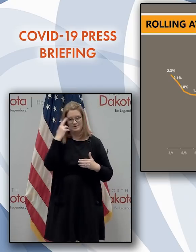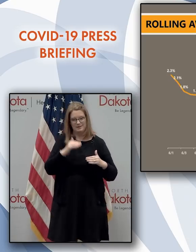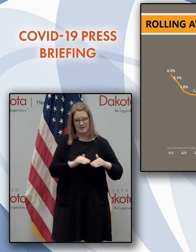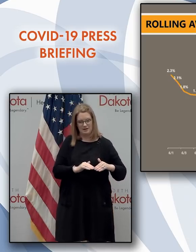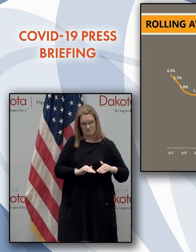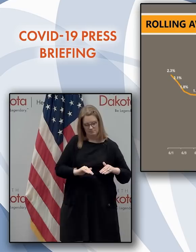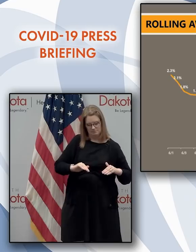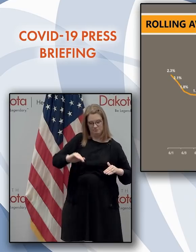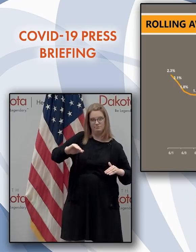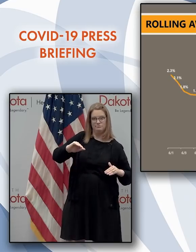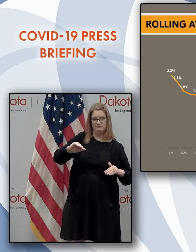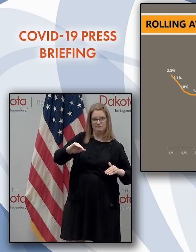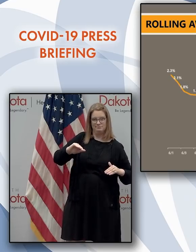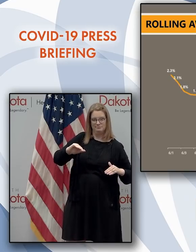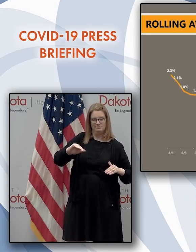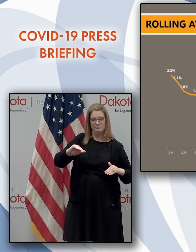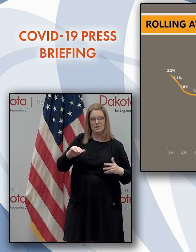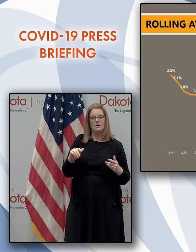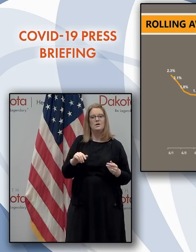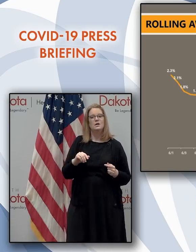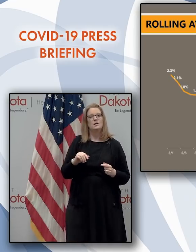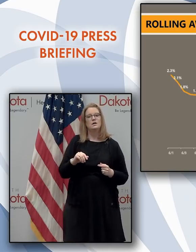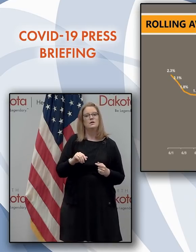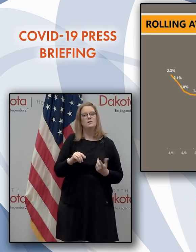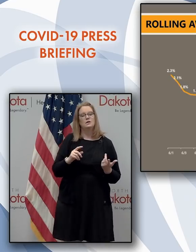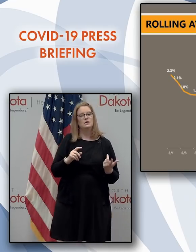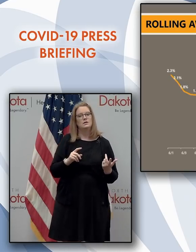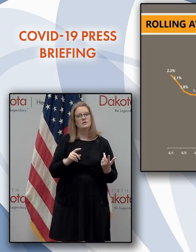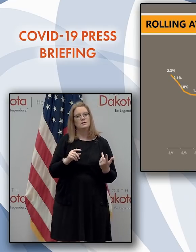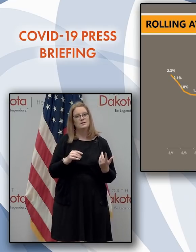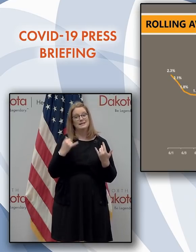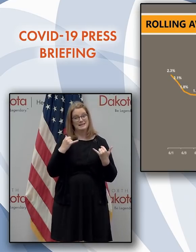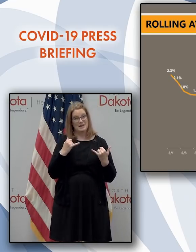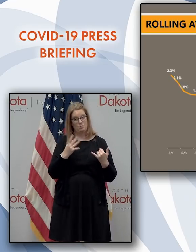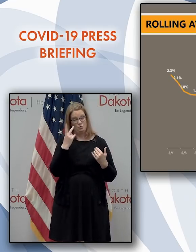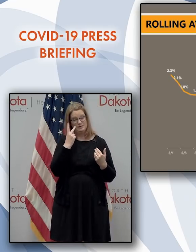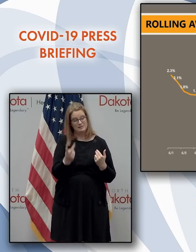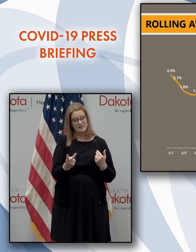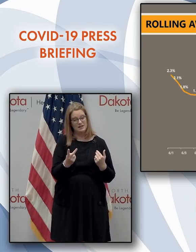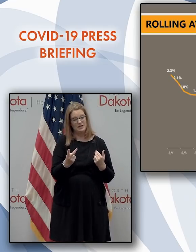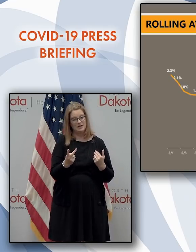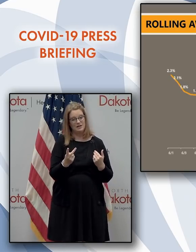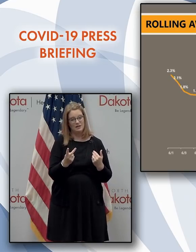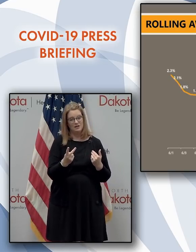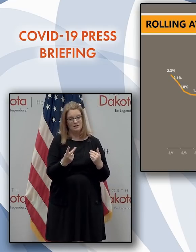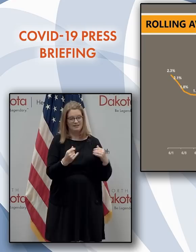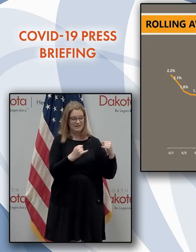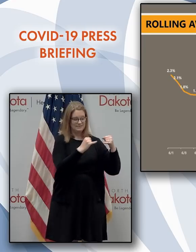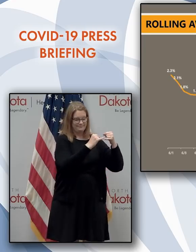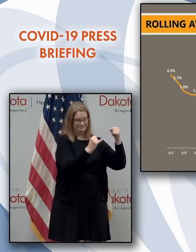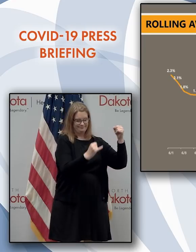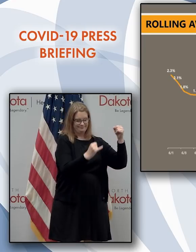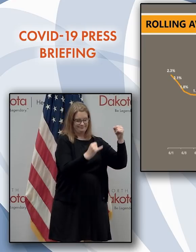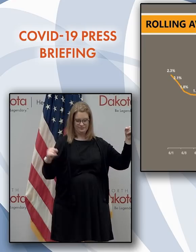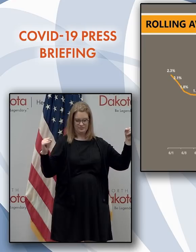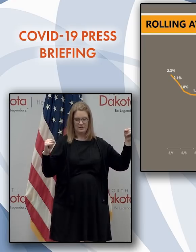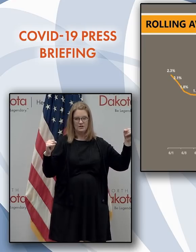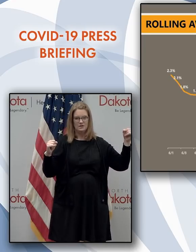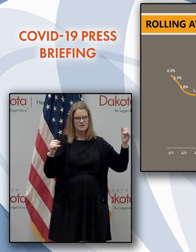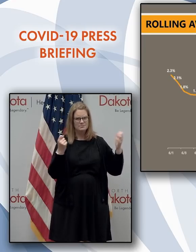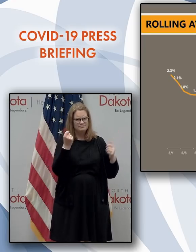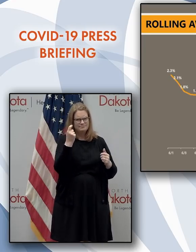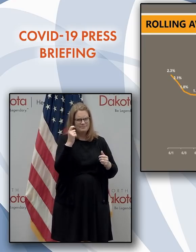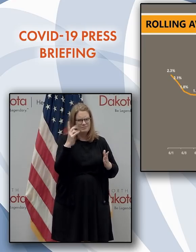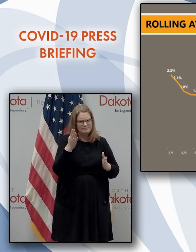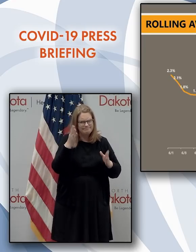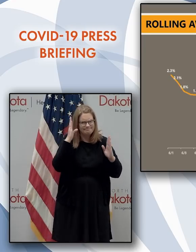number up. But again, one standard when we look at this thing, well, we want to pay attention to it. We want to be alert. We want to do